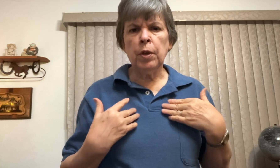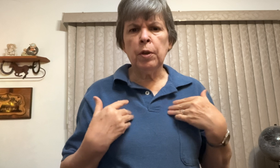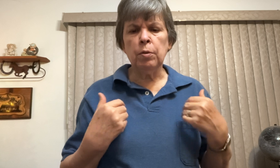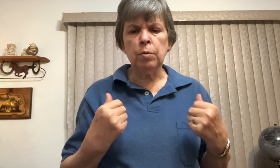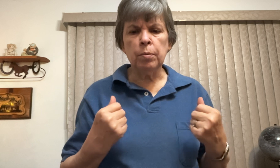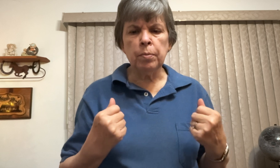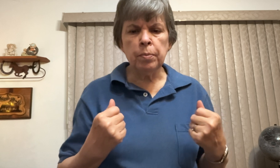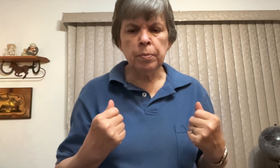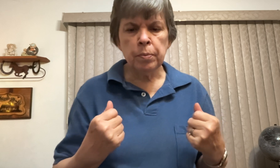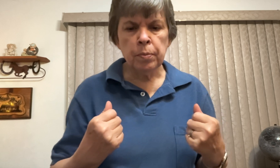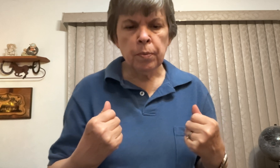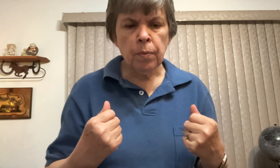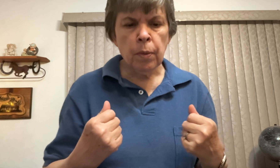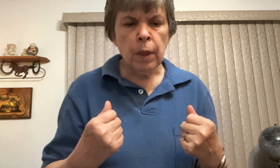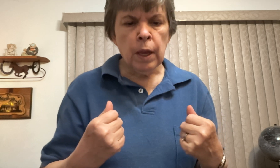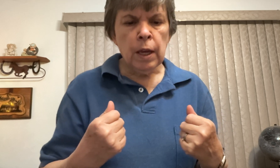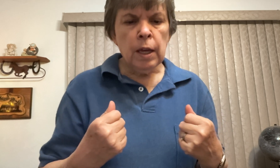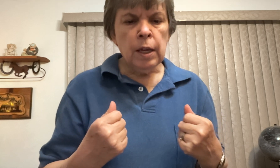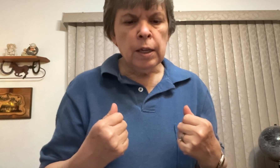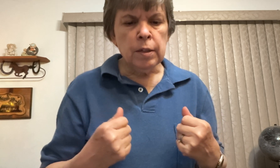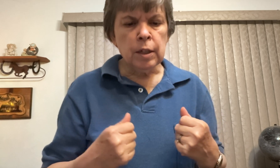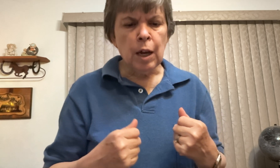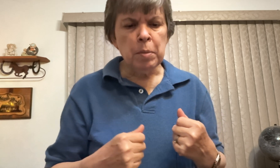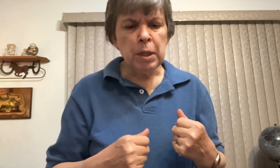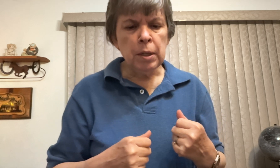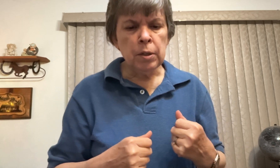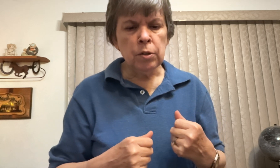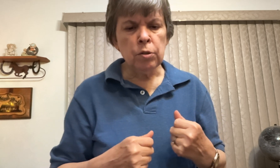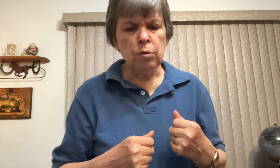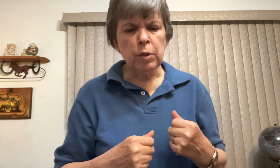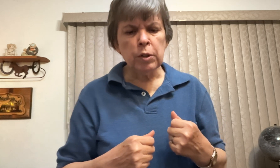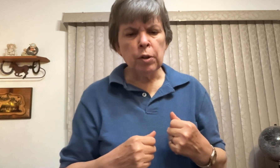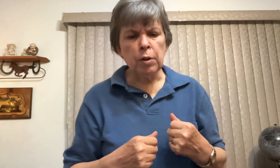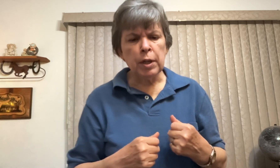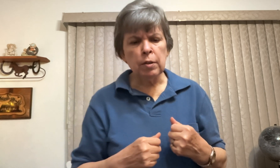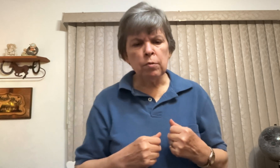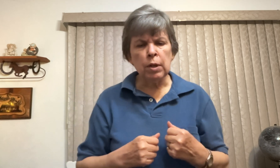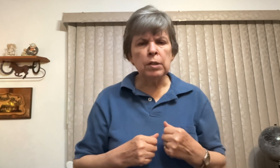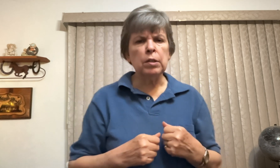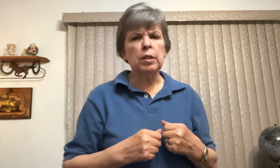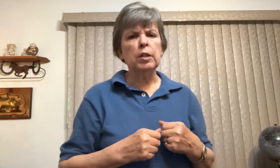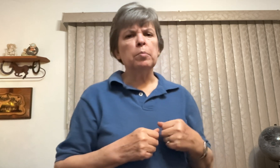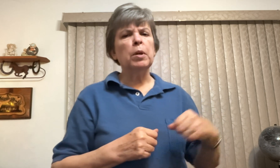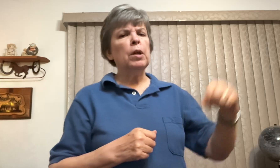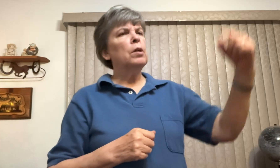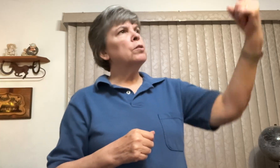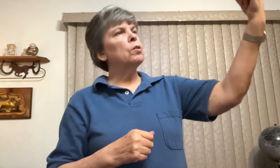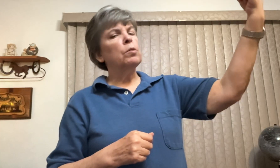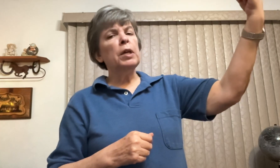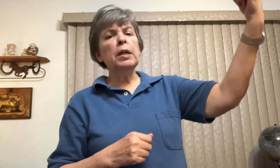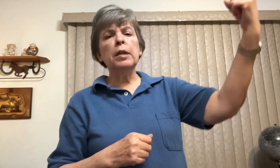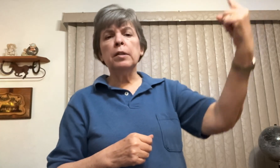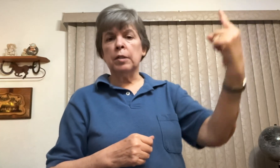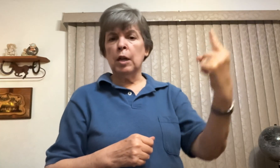Heal. He is coming, soon returning, rest in him. So he is